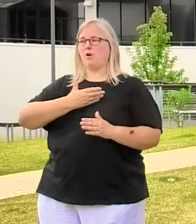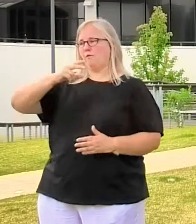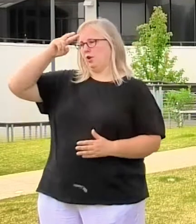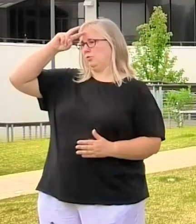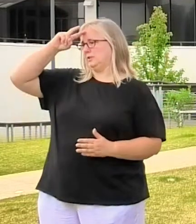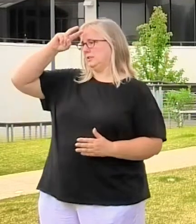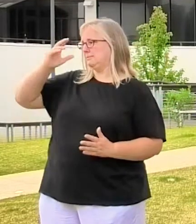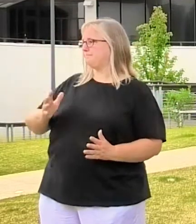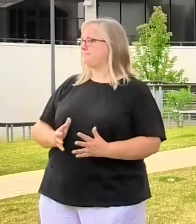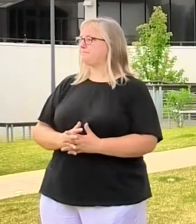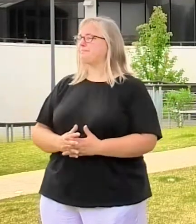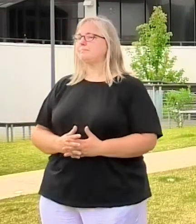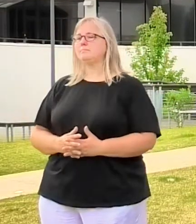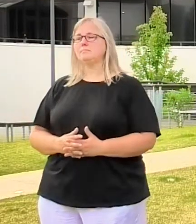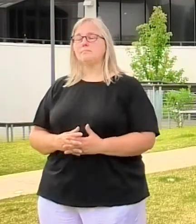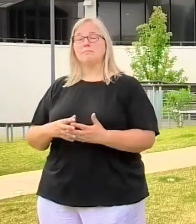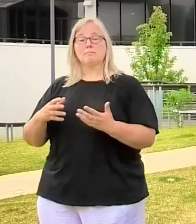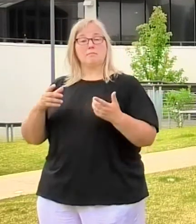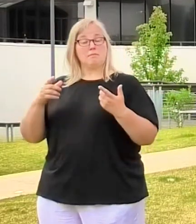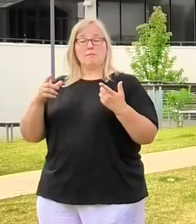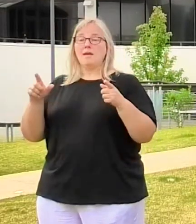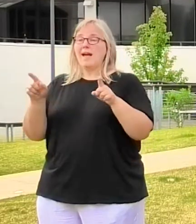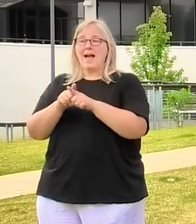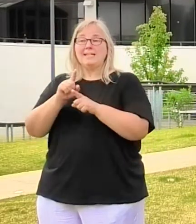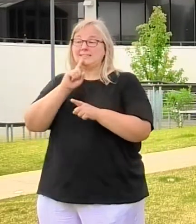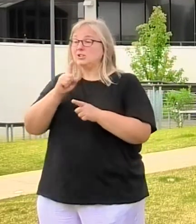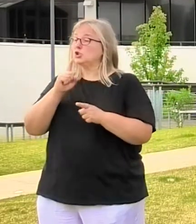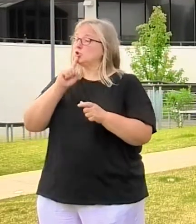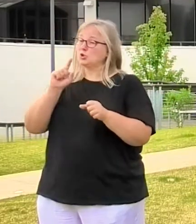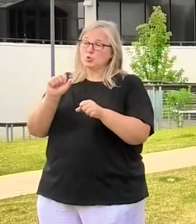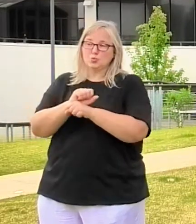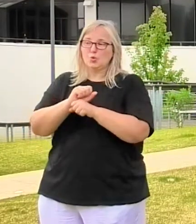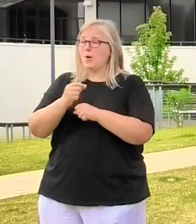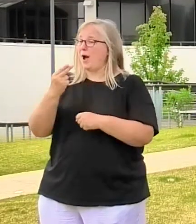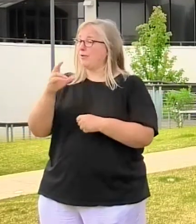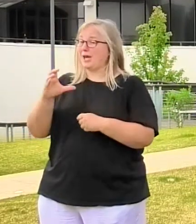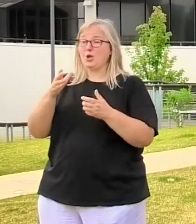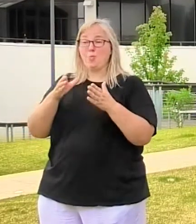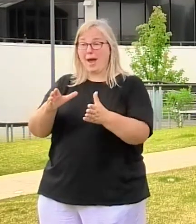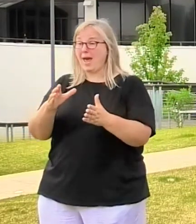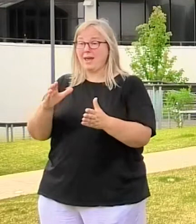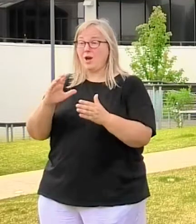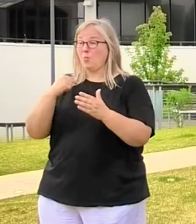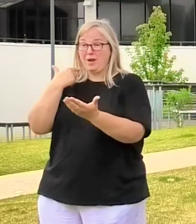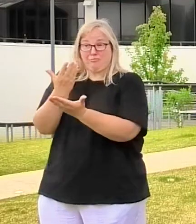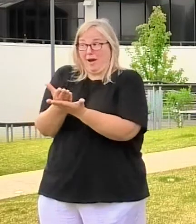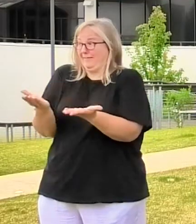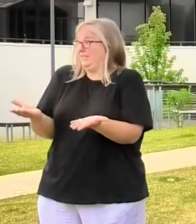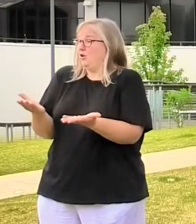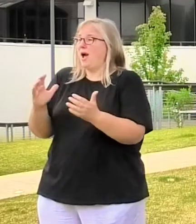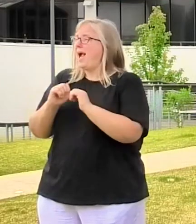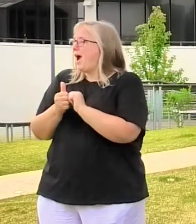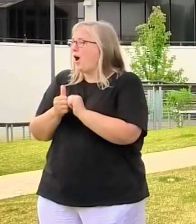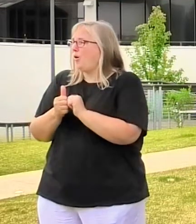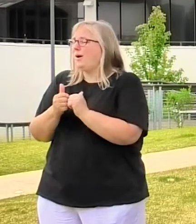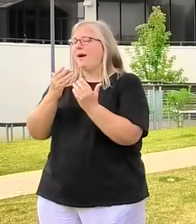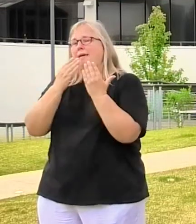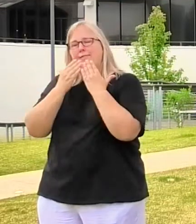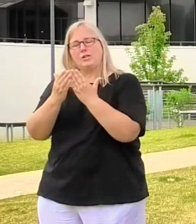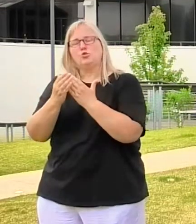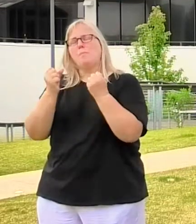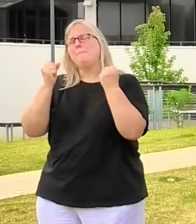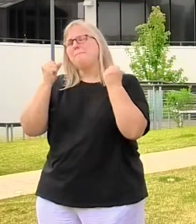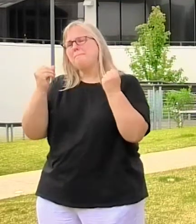veterans. And as is the true Howard County way, we've reached this point thanks to many people